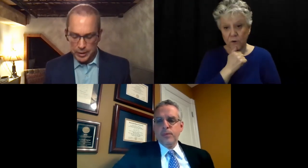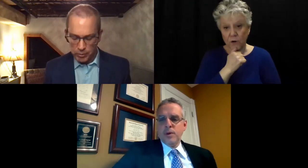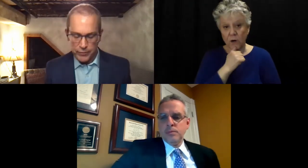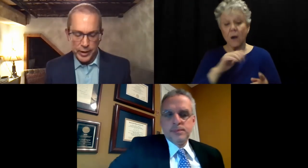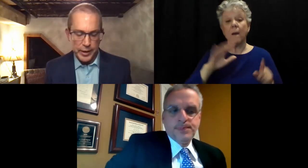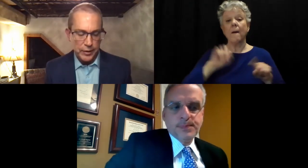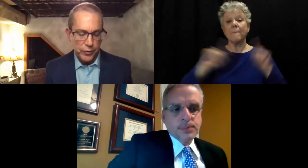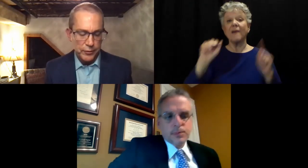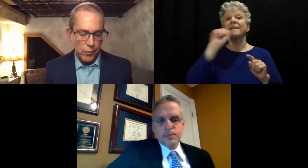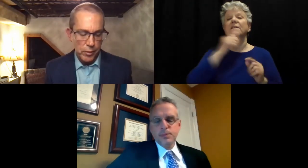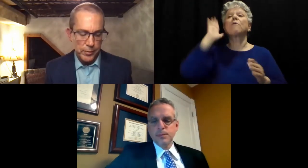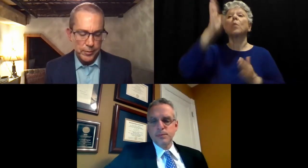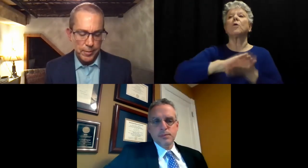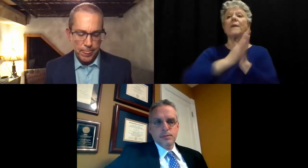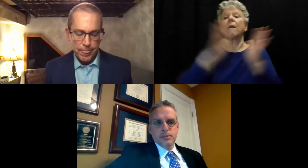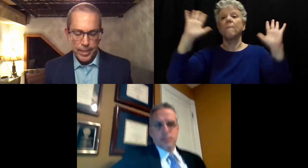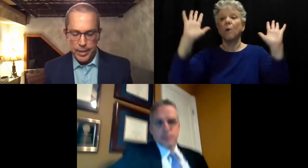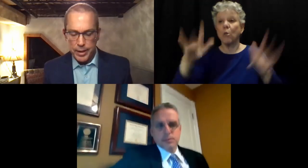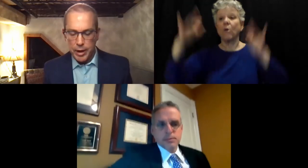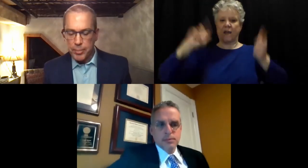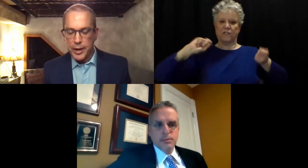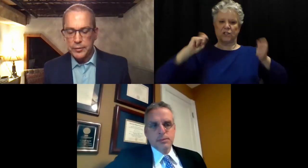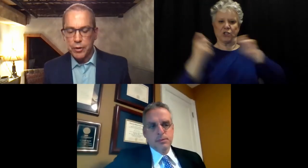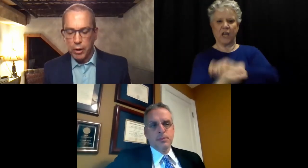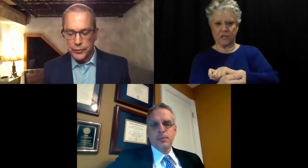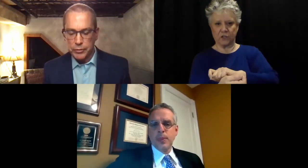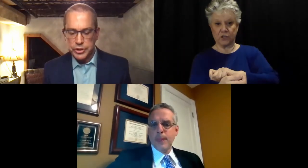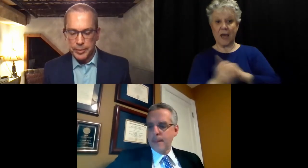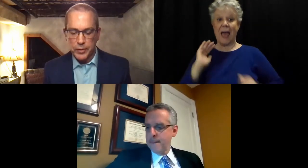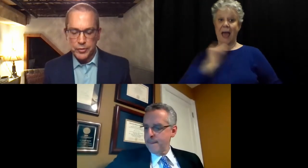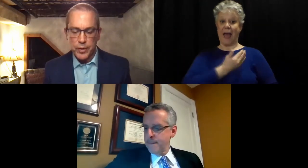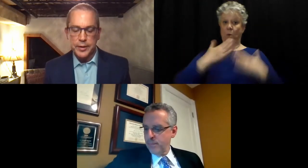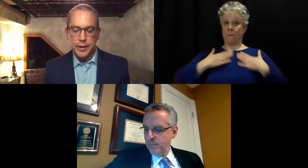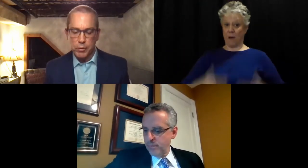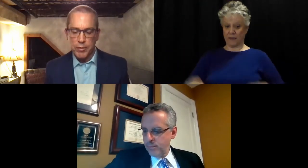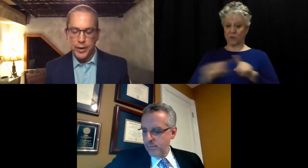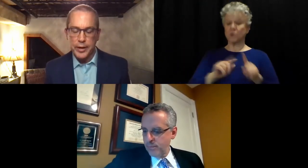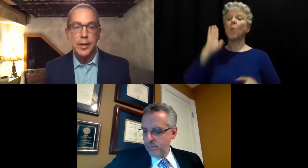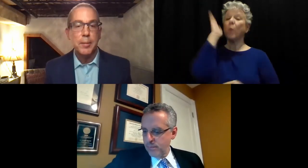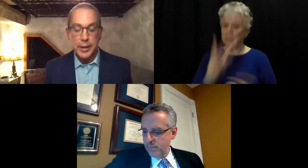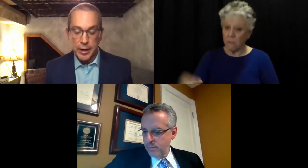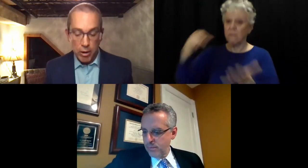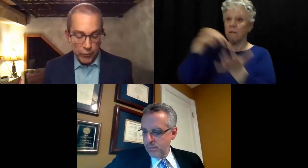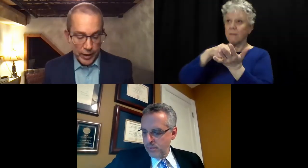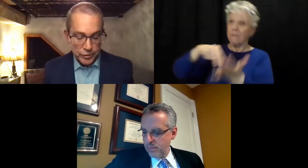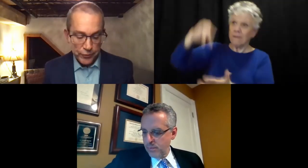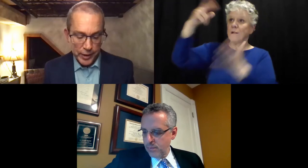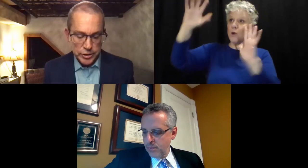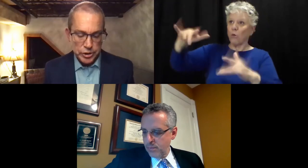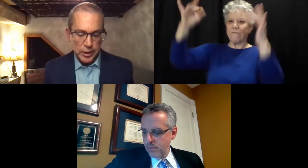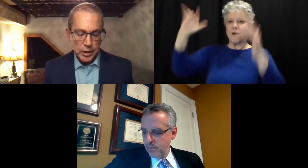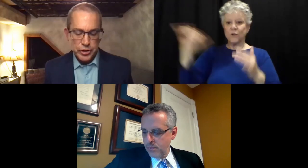likewise be glorified and transformed. Our bodies also shall be resurrected and glorified, meaning our